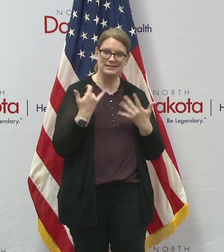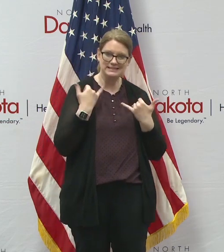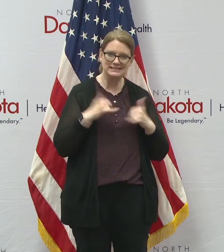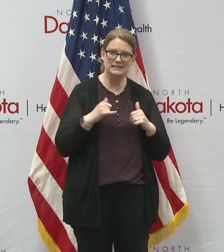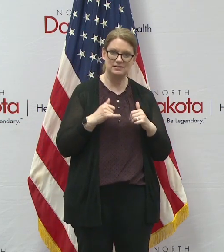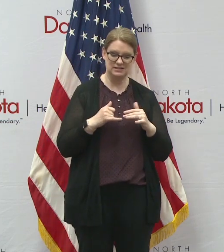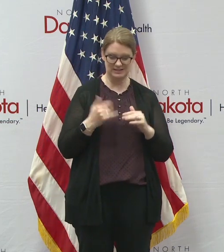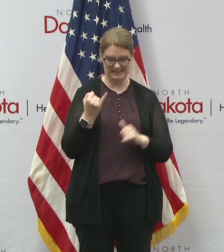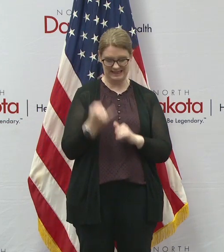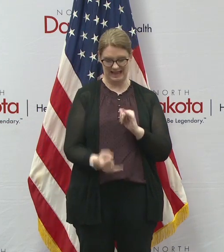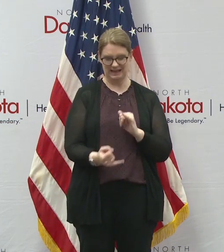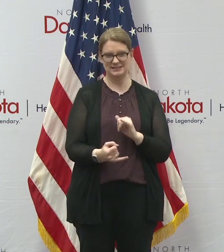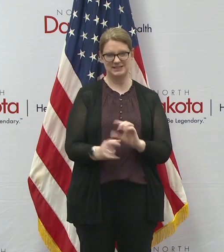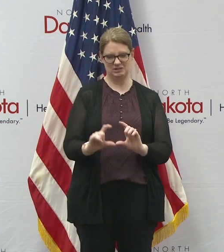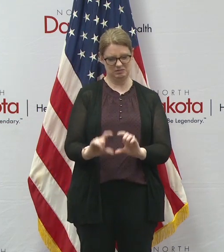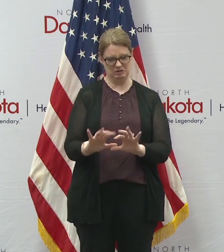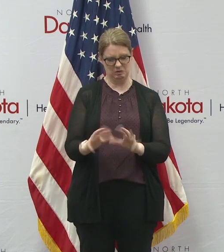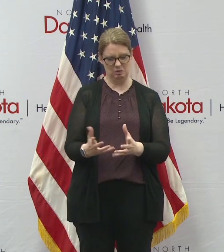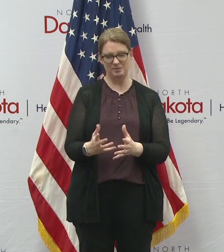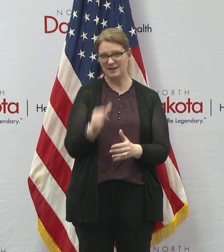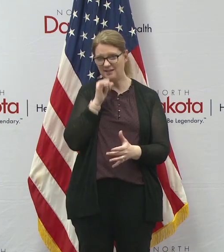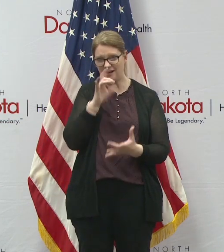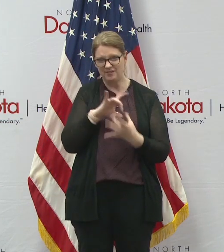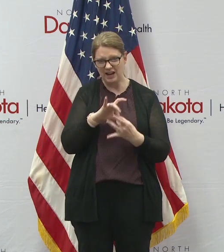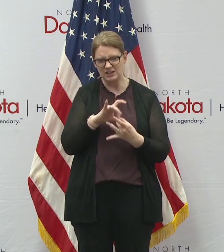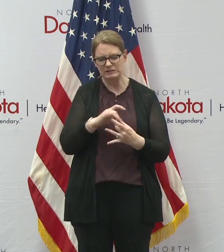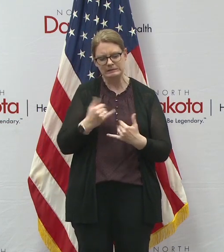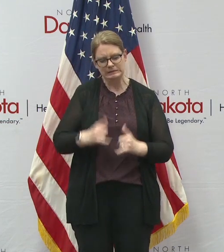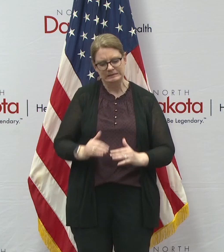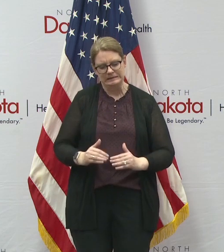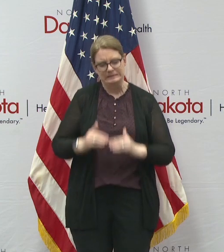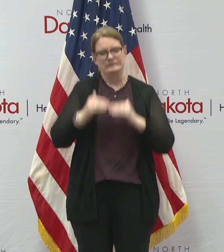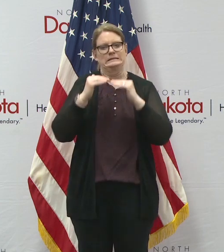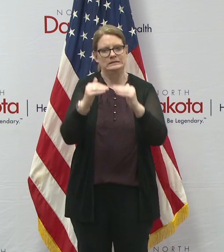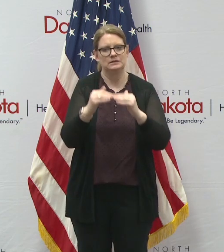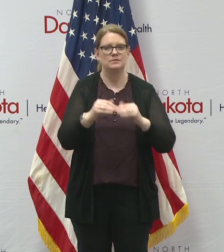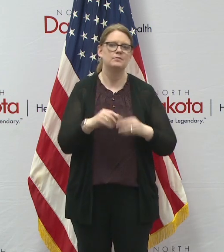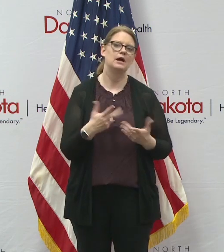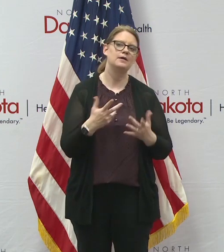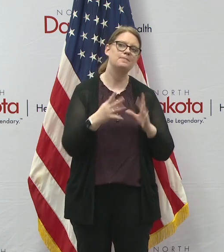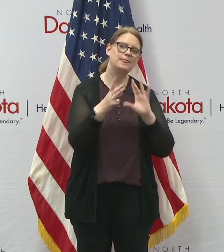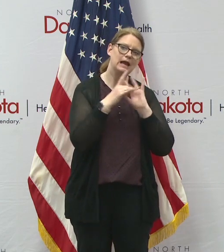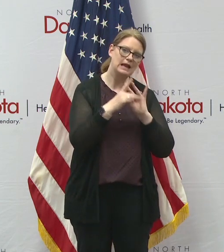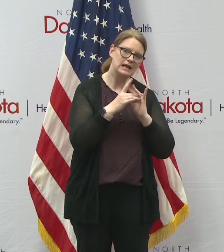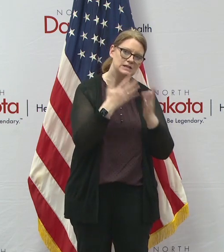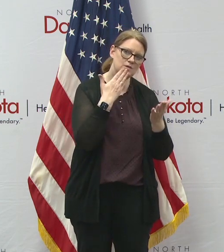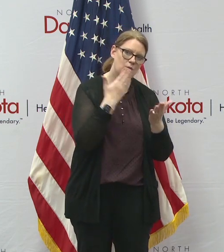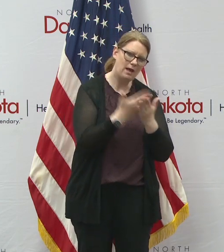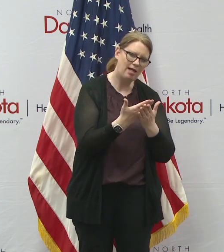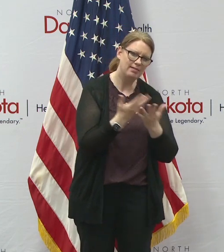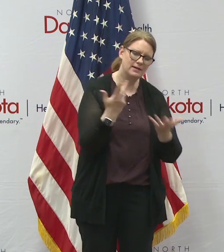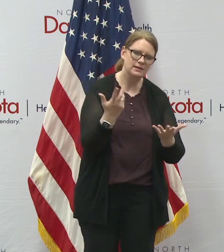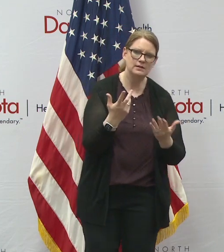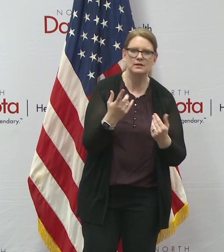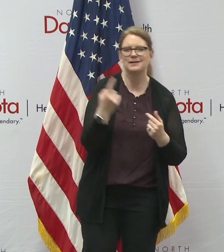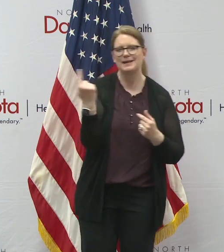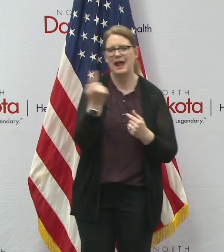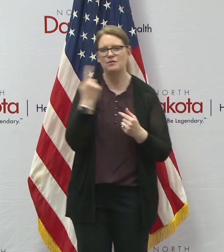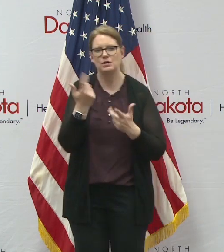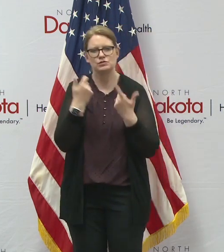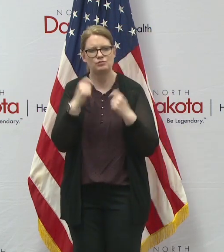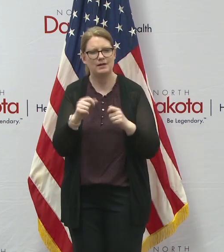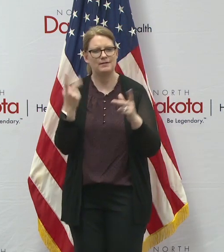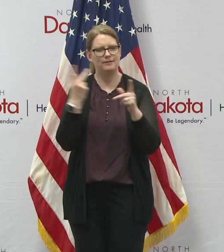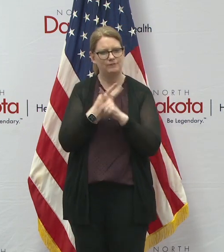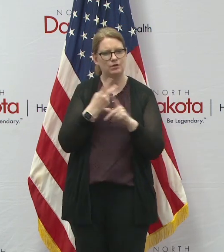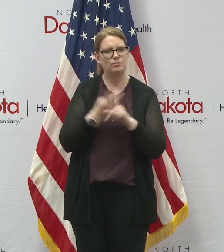those households connected as well. So the technology connection is going very well. I think it's just everyone settling into a rhythm and a